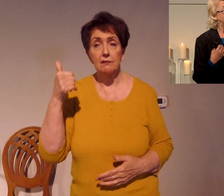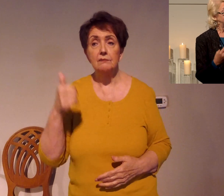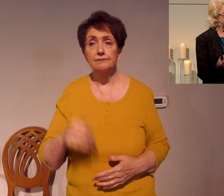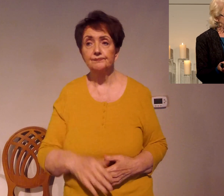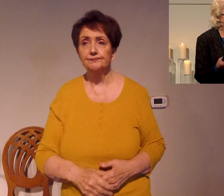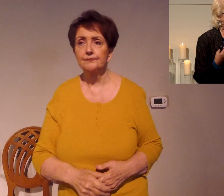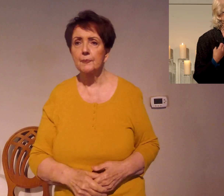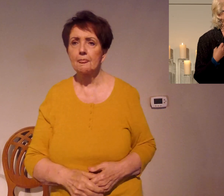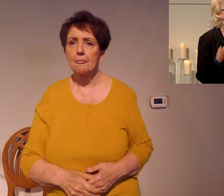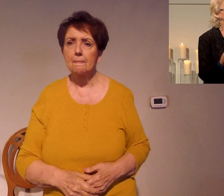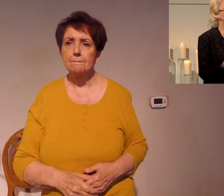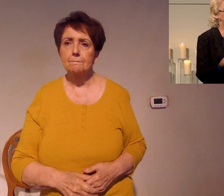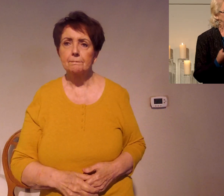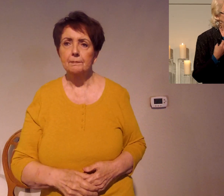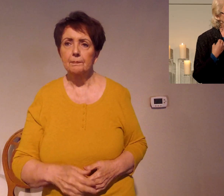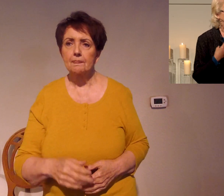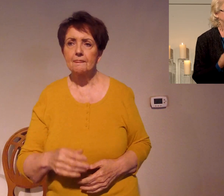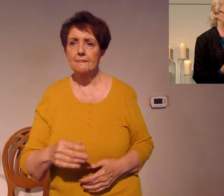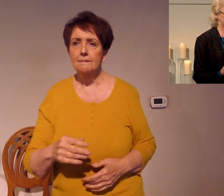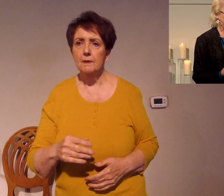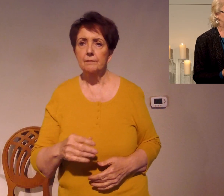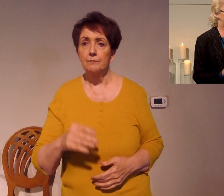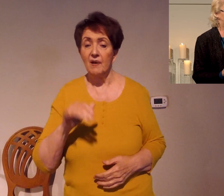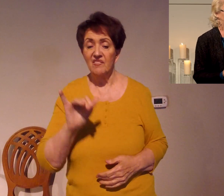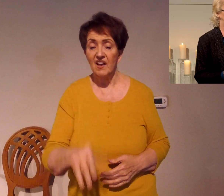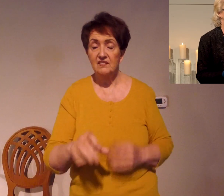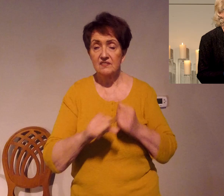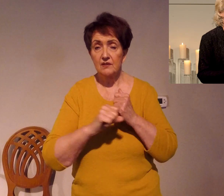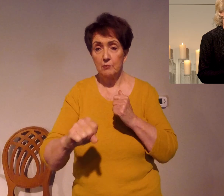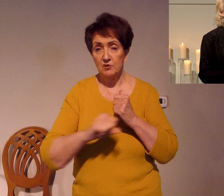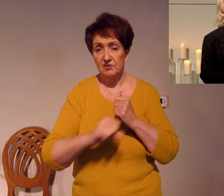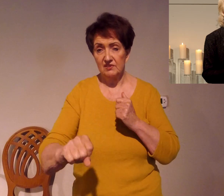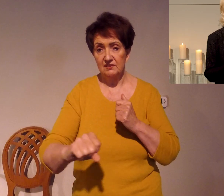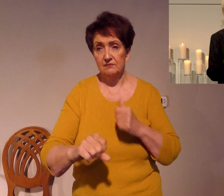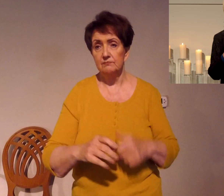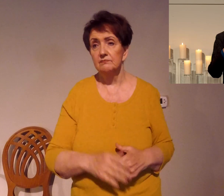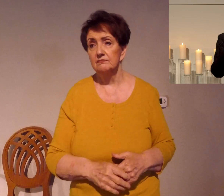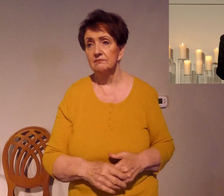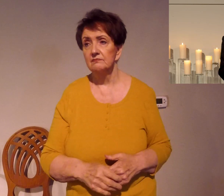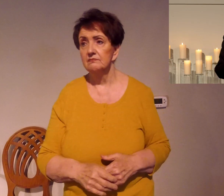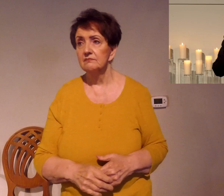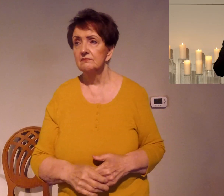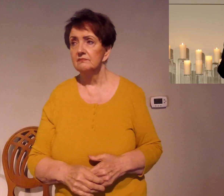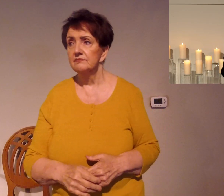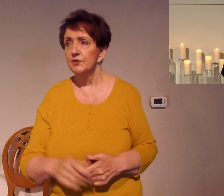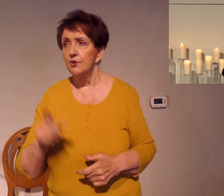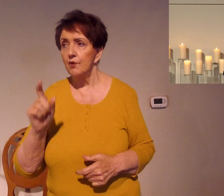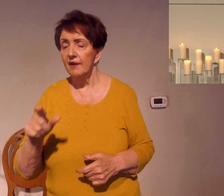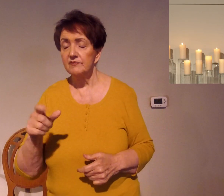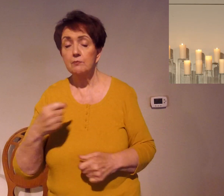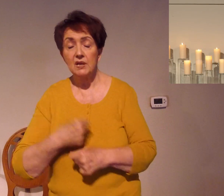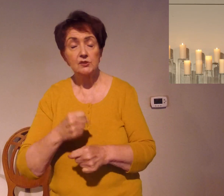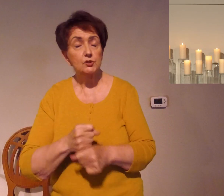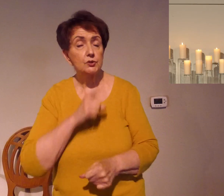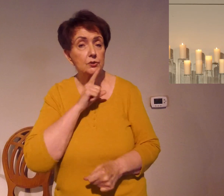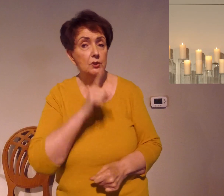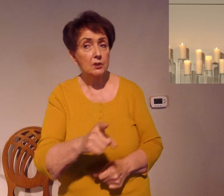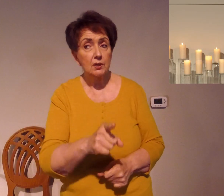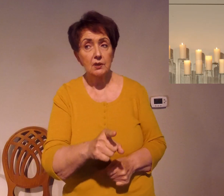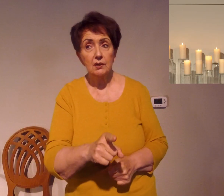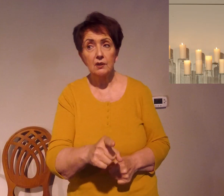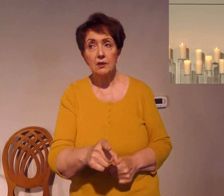an inundating message. And we have to constantly make sure that